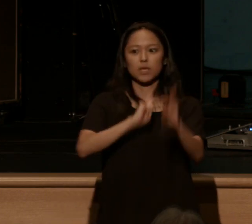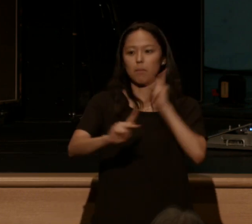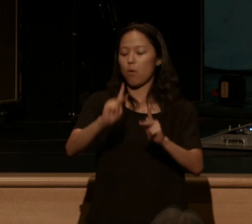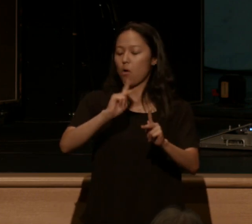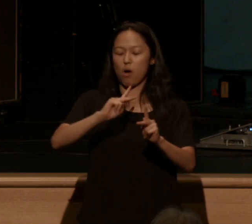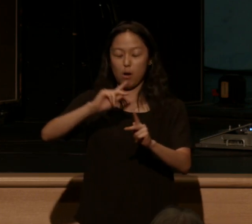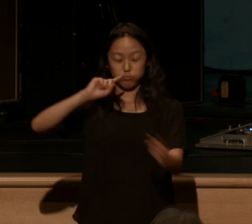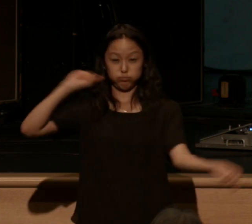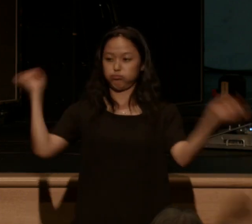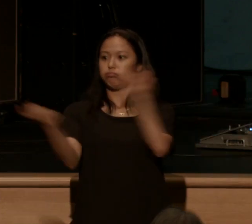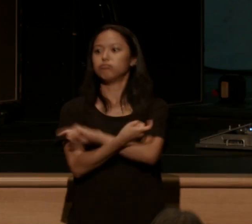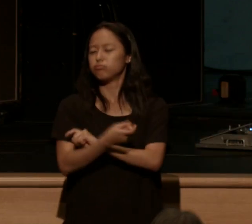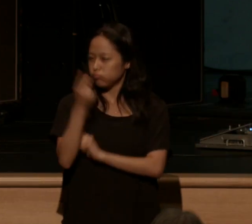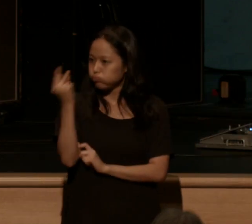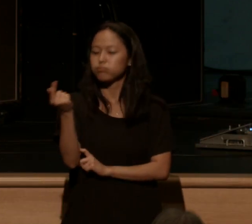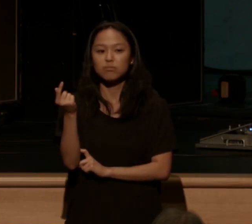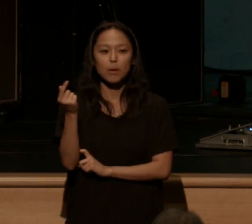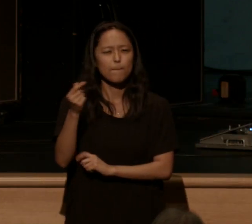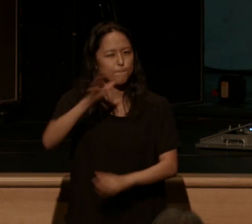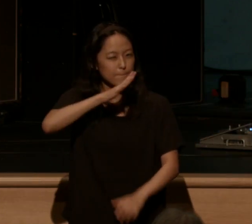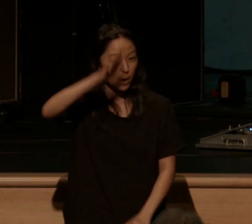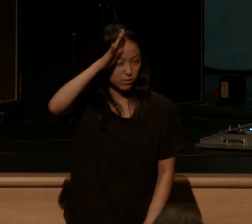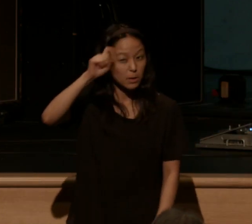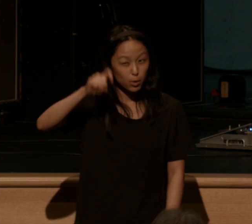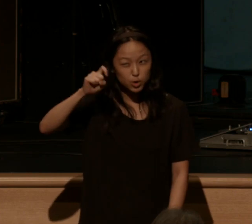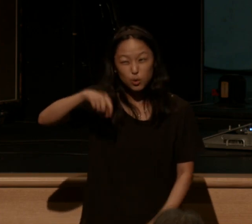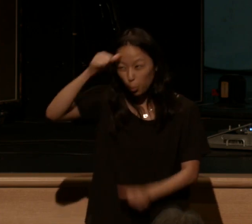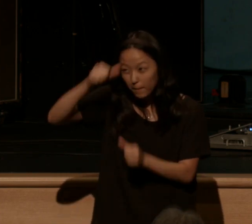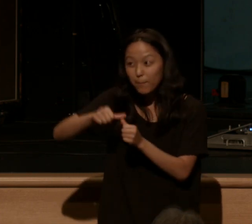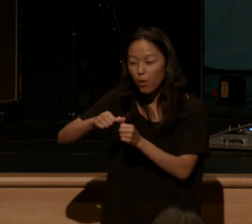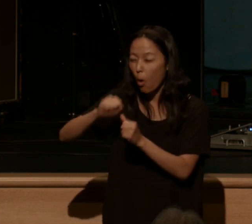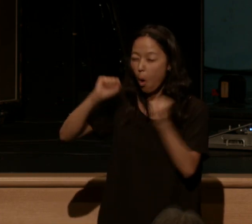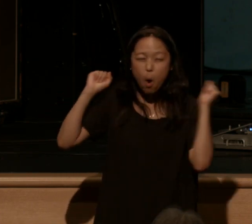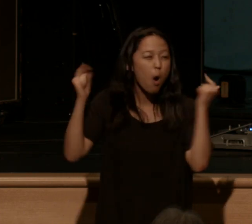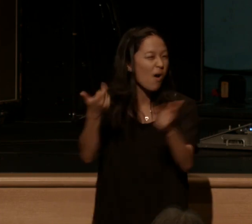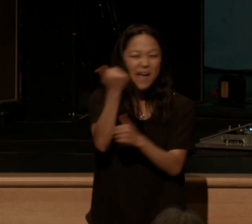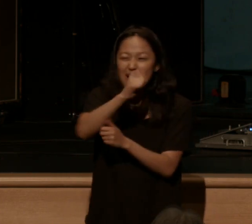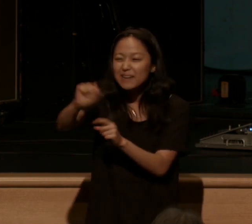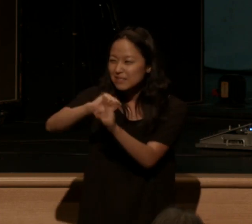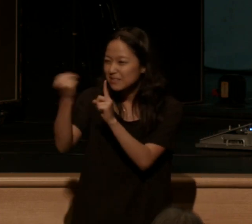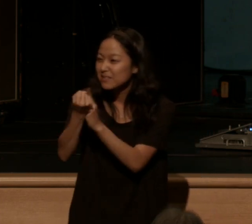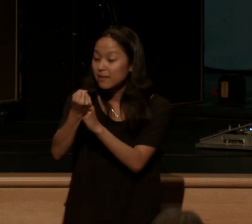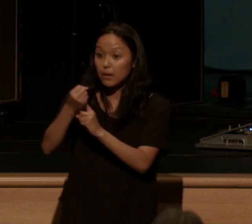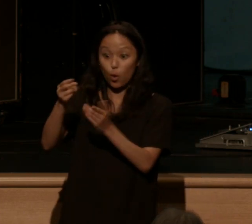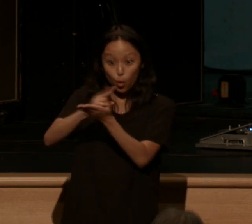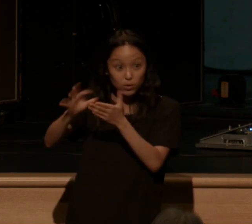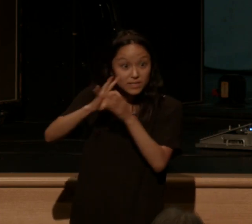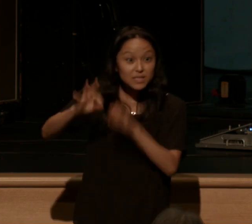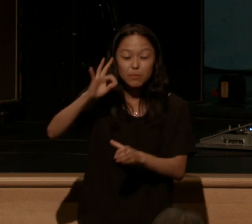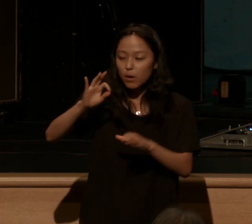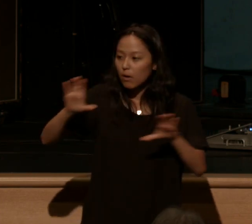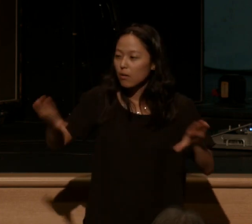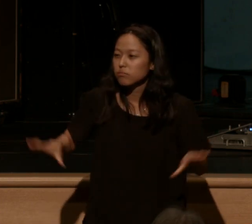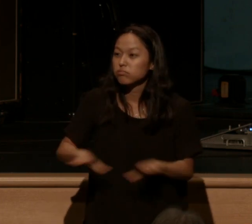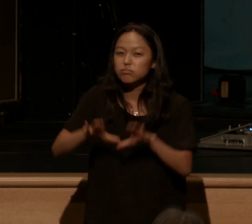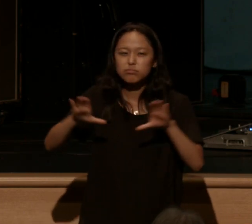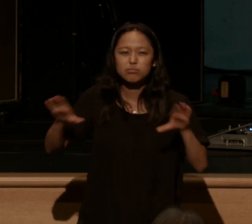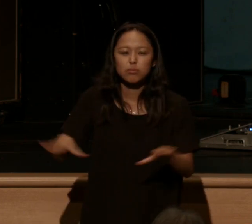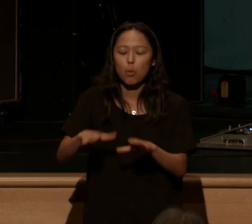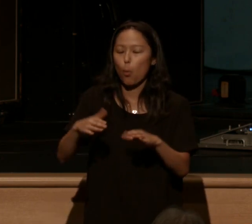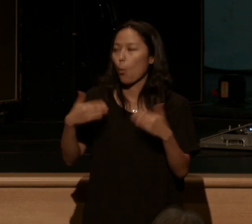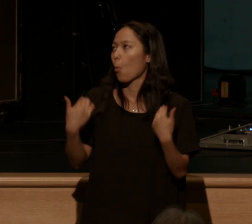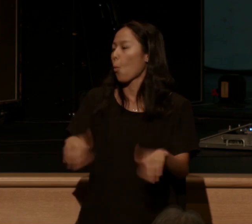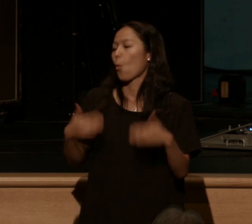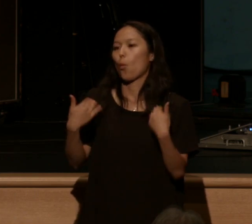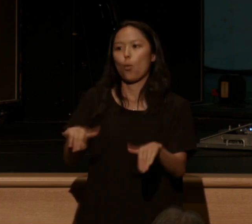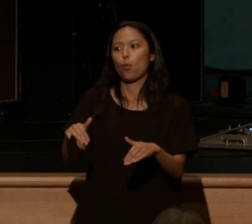like that. Parents, always remember that with your kids, all of us, in any situation. When the Holy Spirit moves, wow, it's more than we